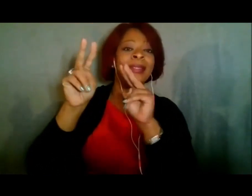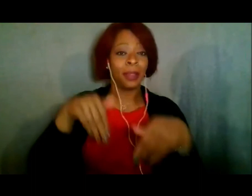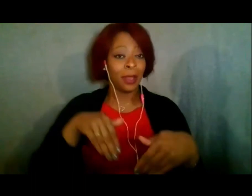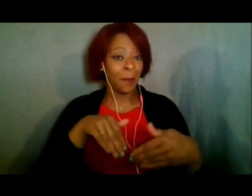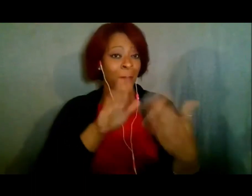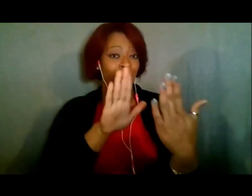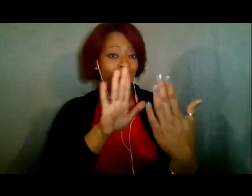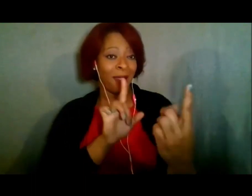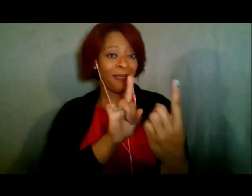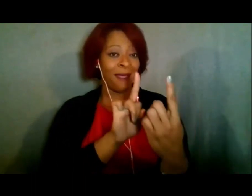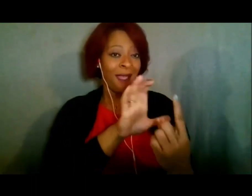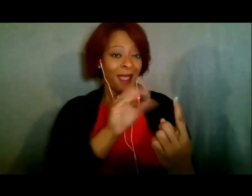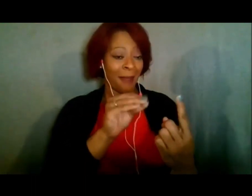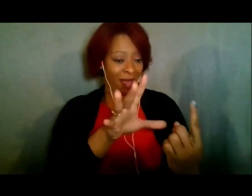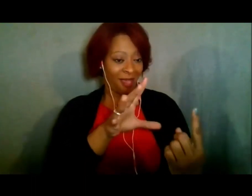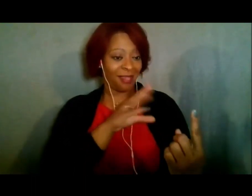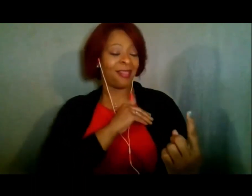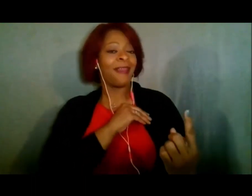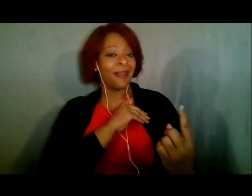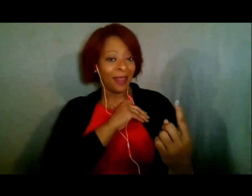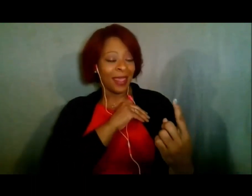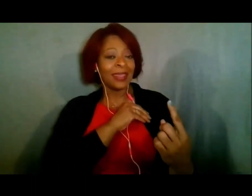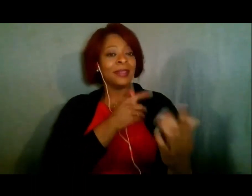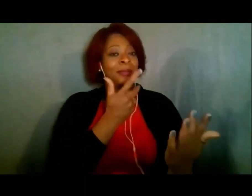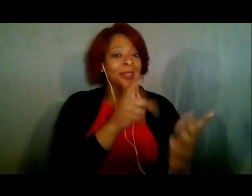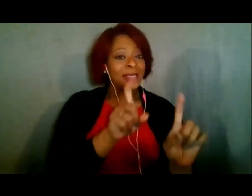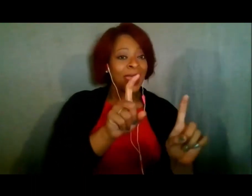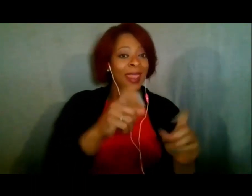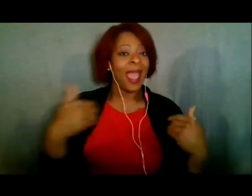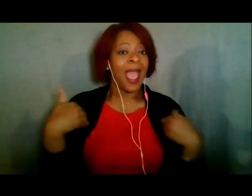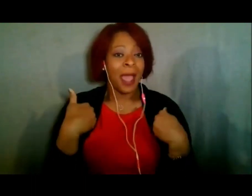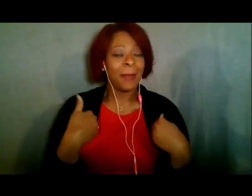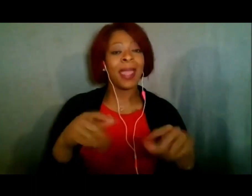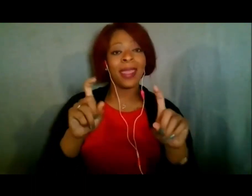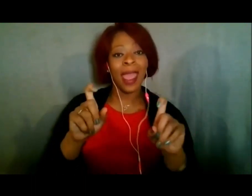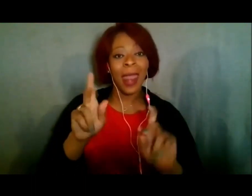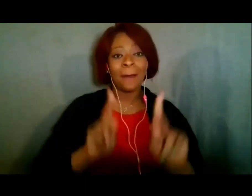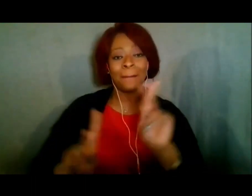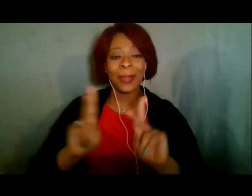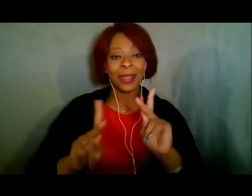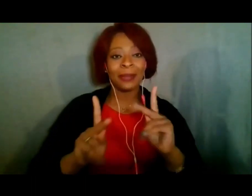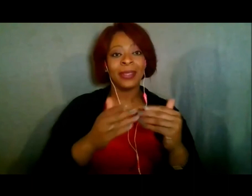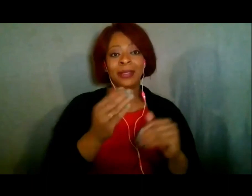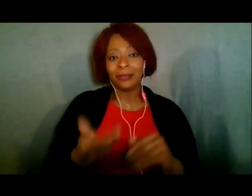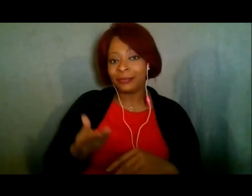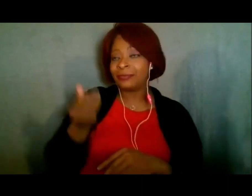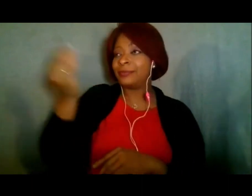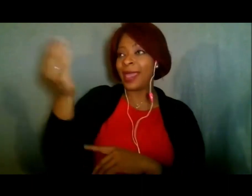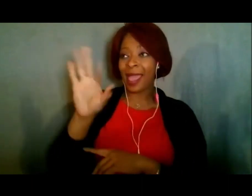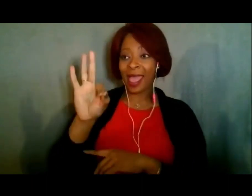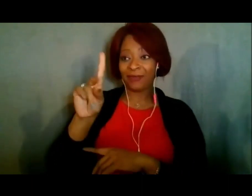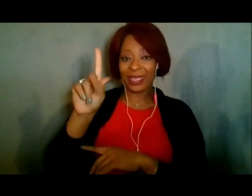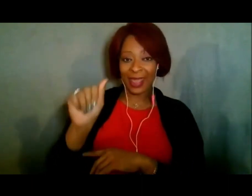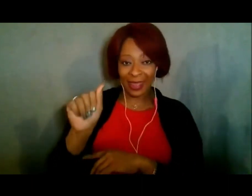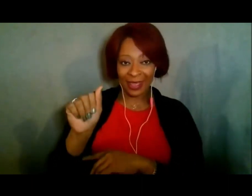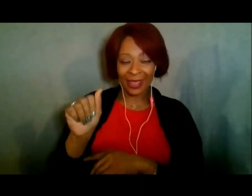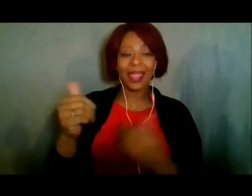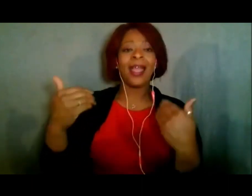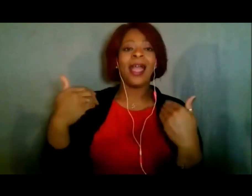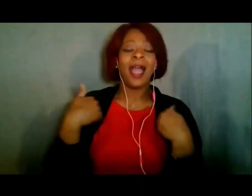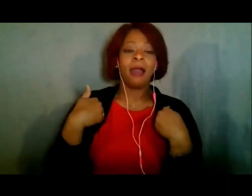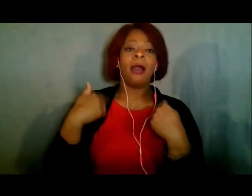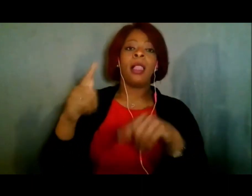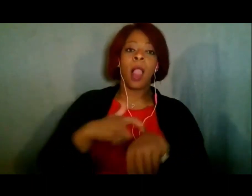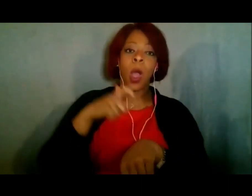company that's willing to take it into animals and then into people, and it goes to the FDA, who has a long